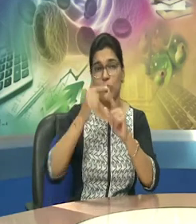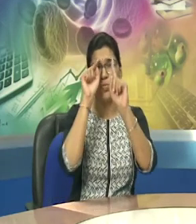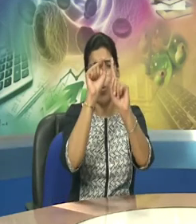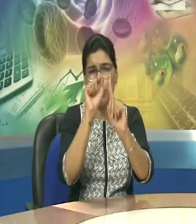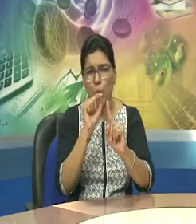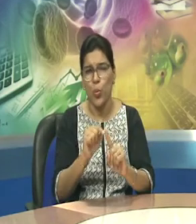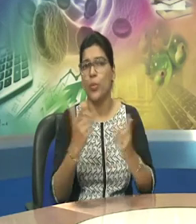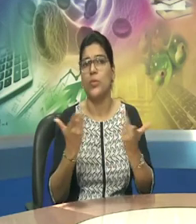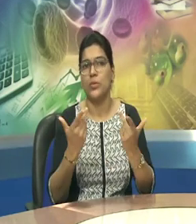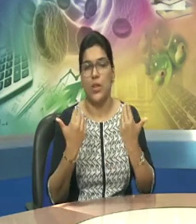Objective.